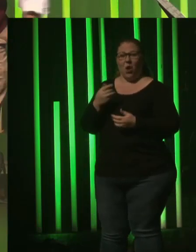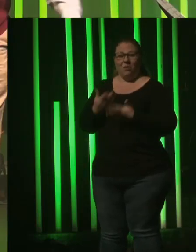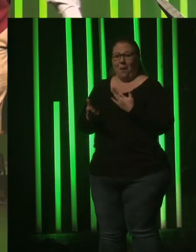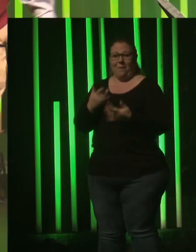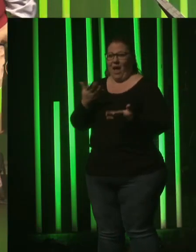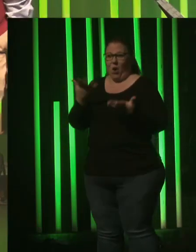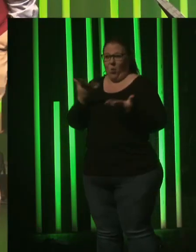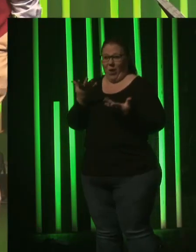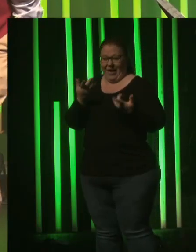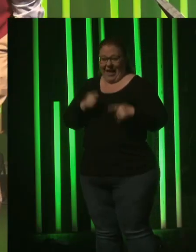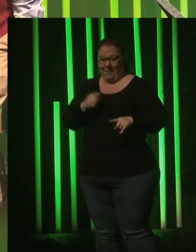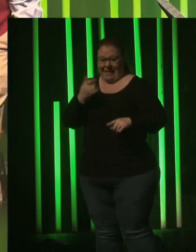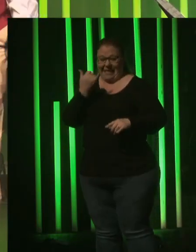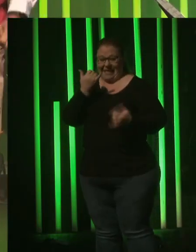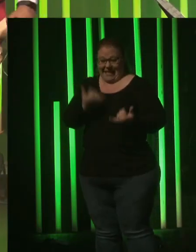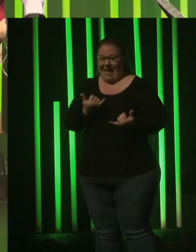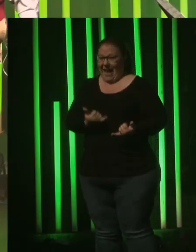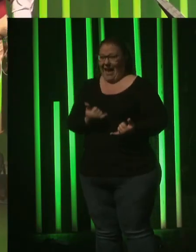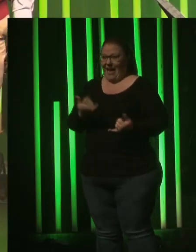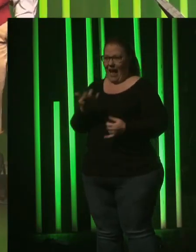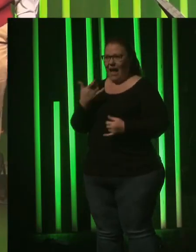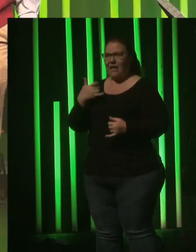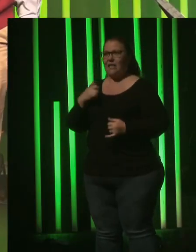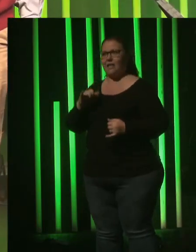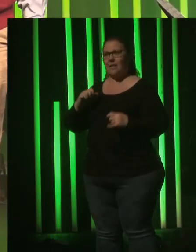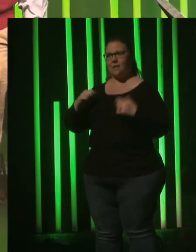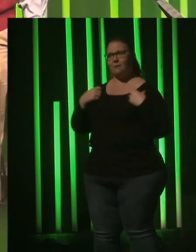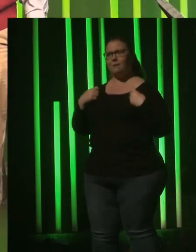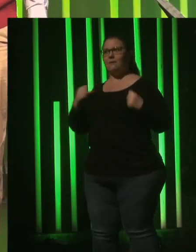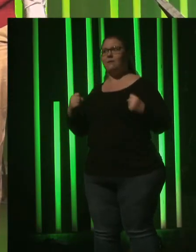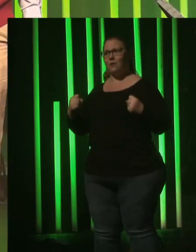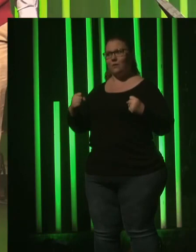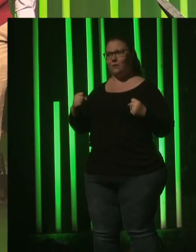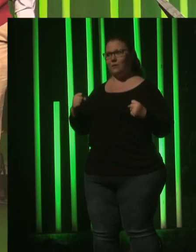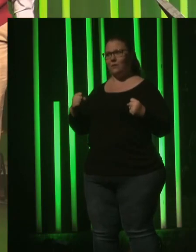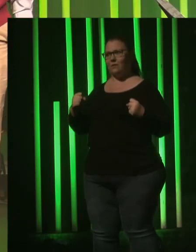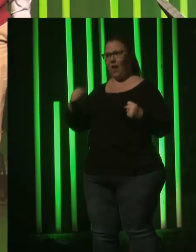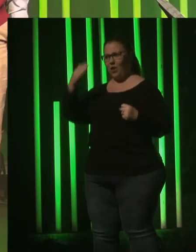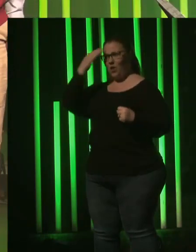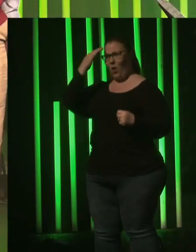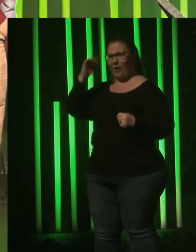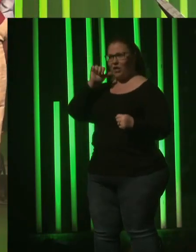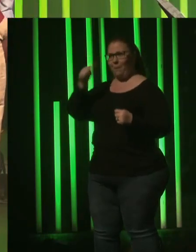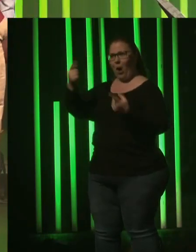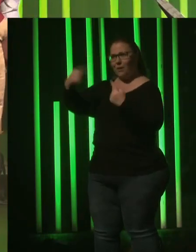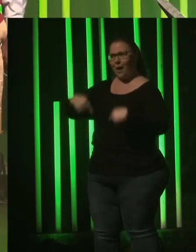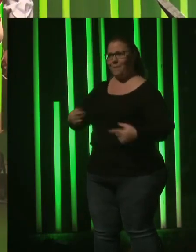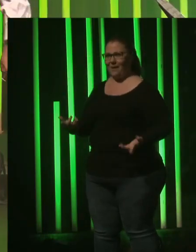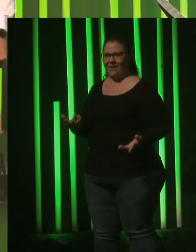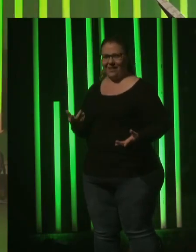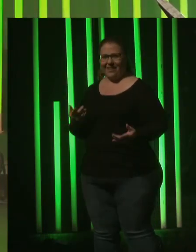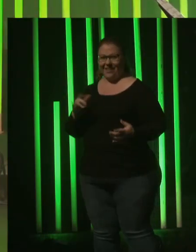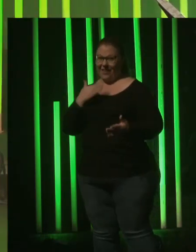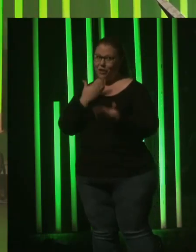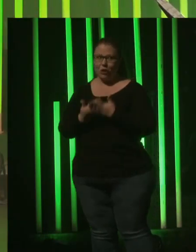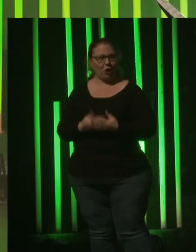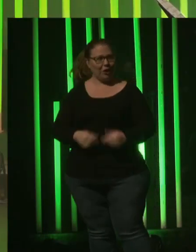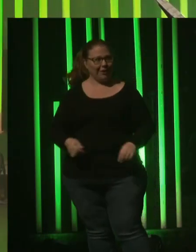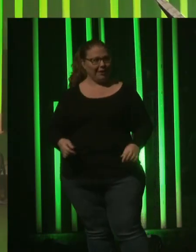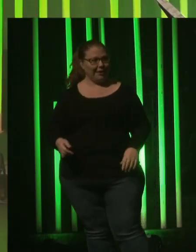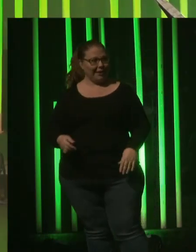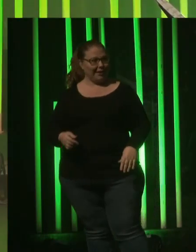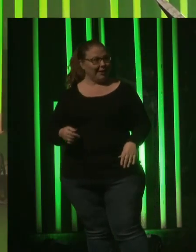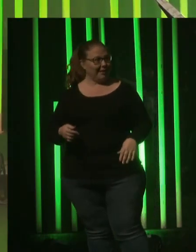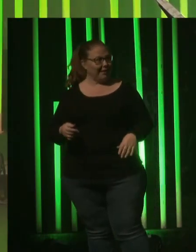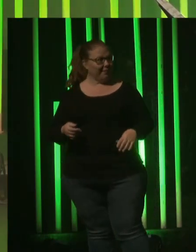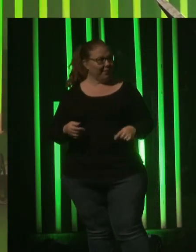I'm going through today, I can still stand tall because tomorrow is coming. Isn't that good? Oh, well, I'll just give you a quote if you